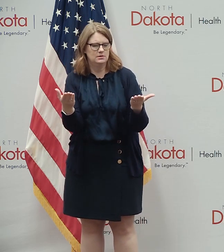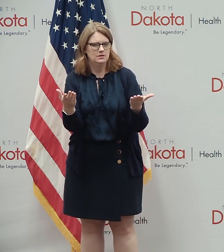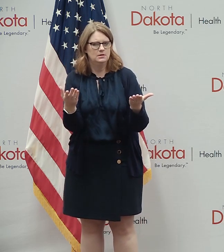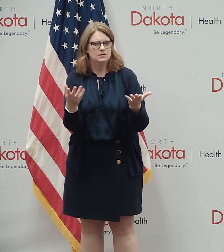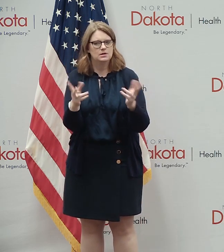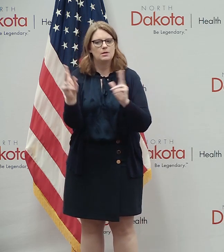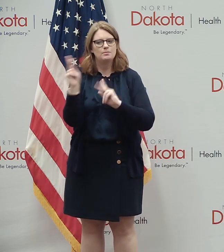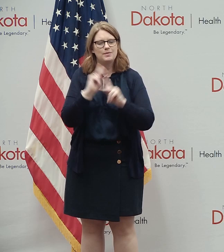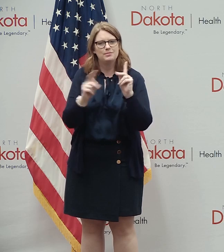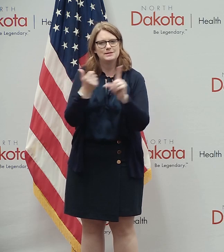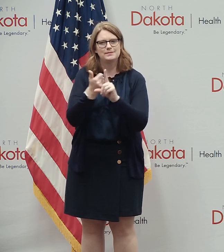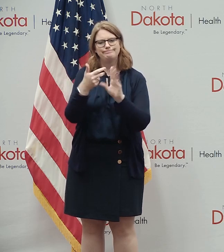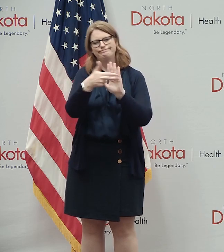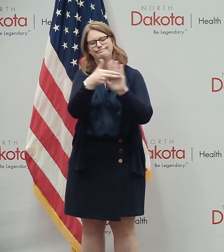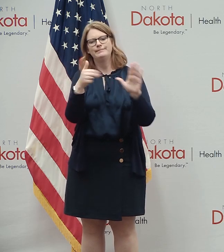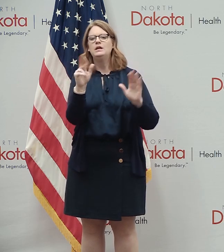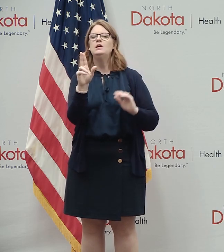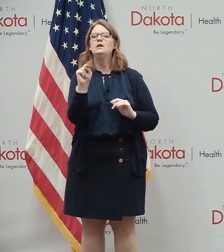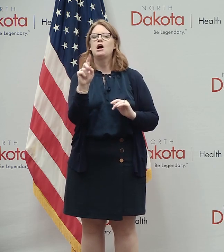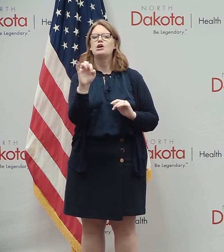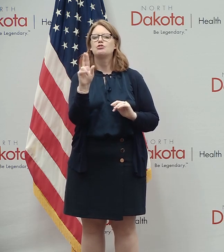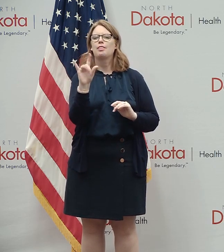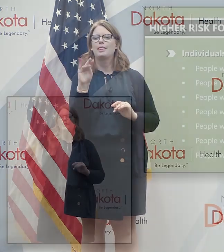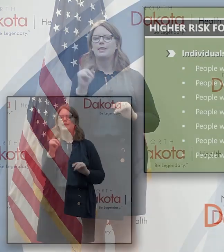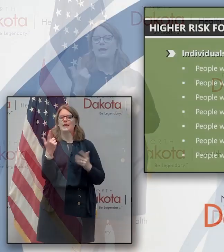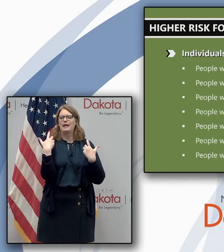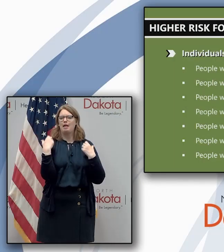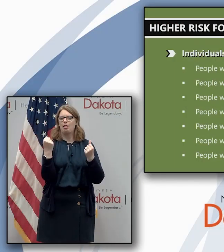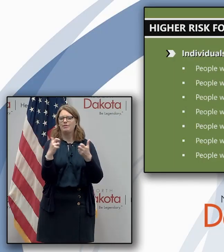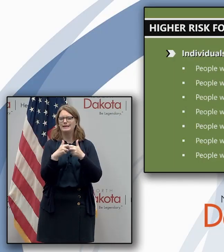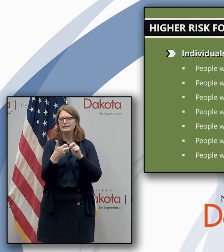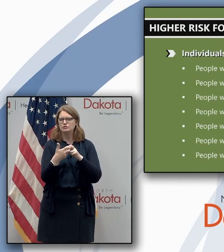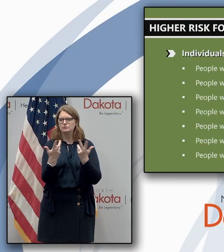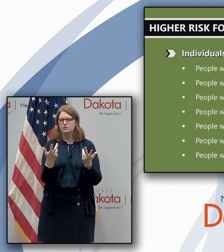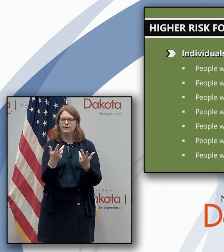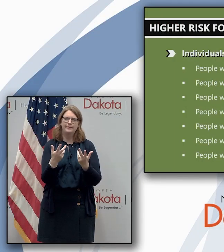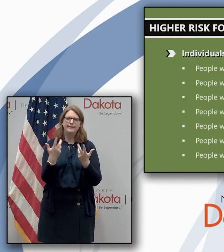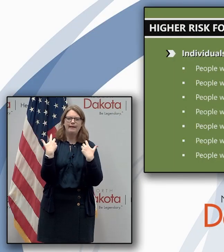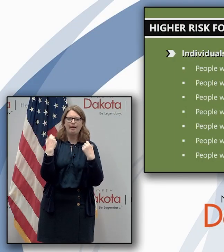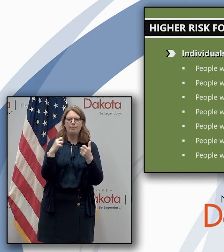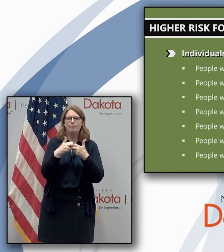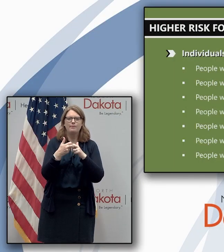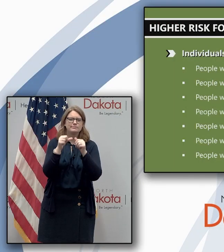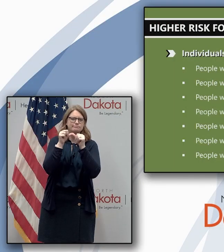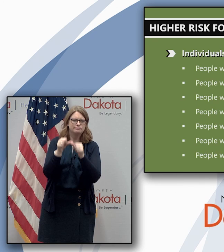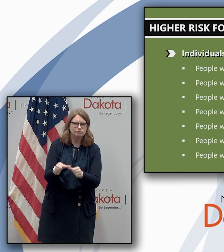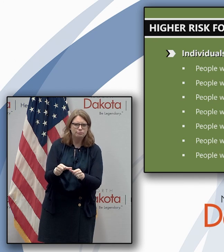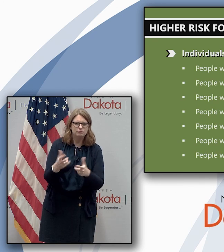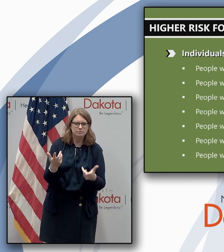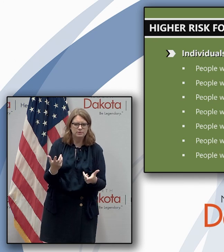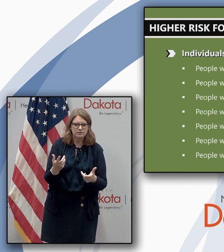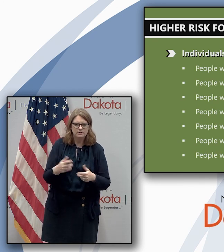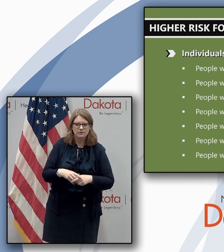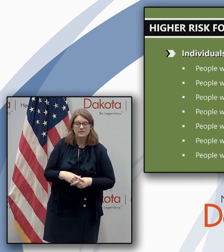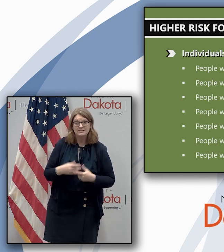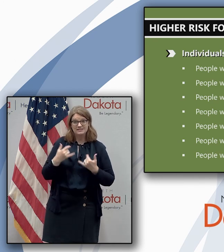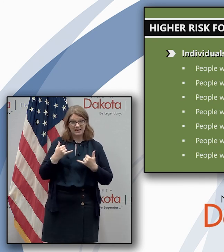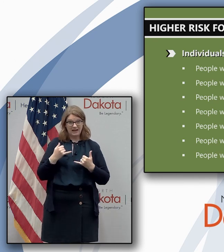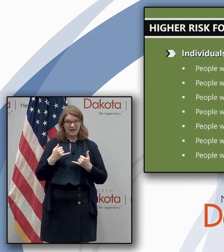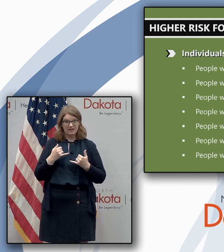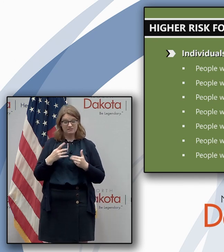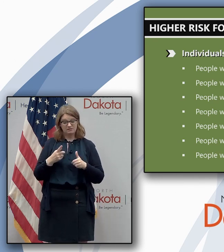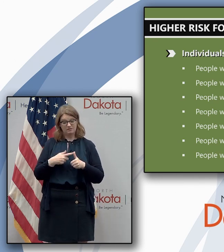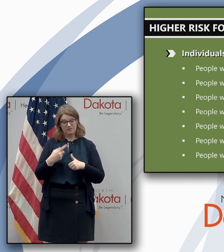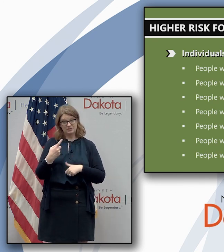people with underlying health conditions. Because again, when we've got today, the first time we had someone pass